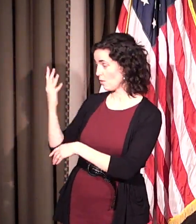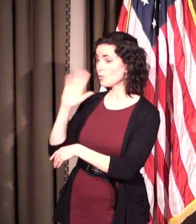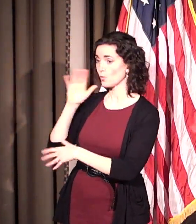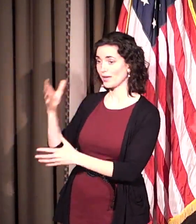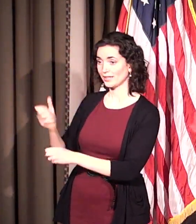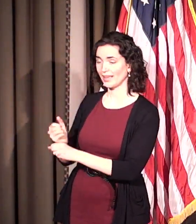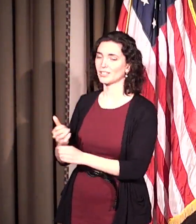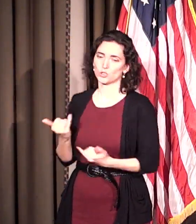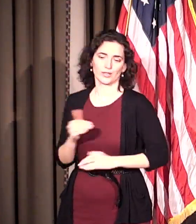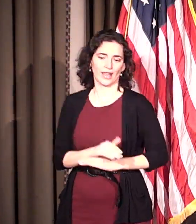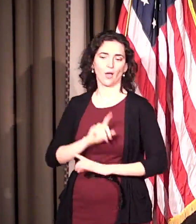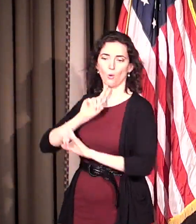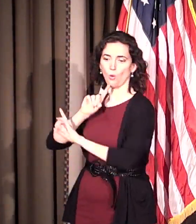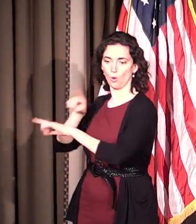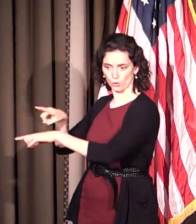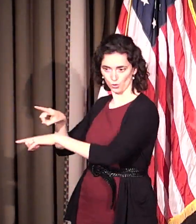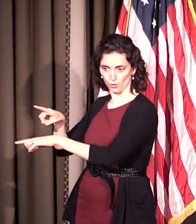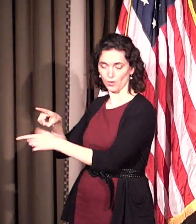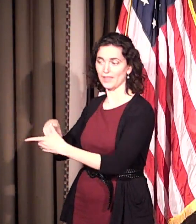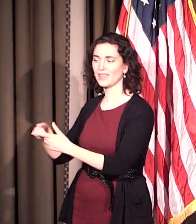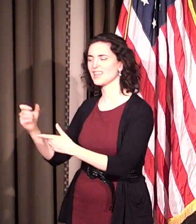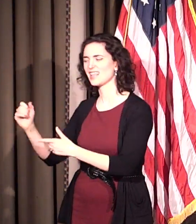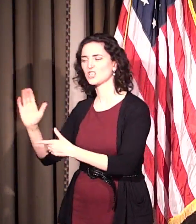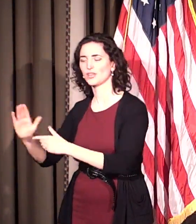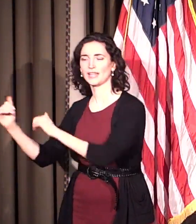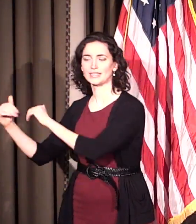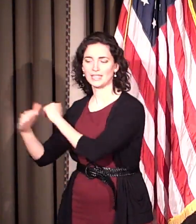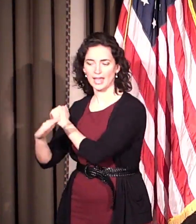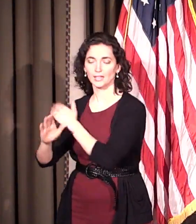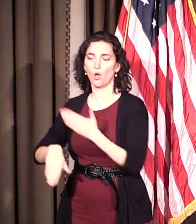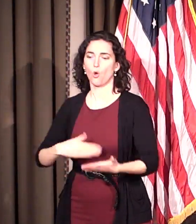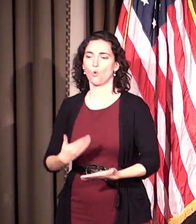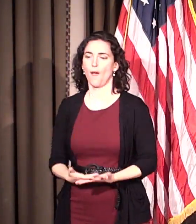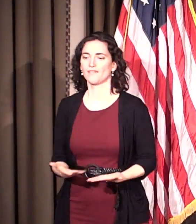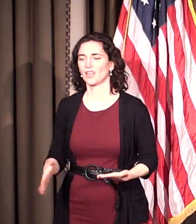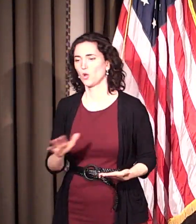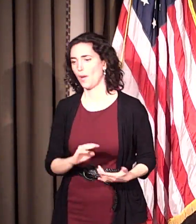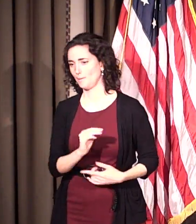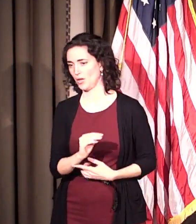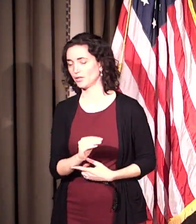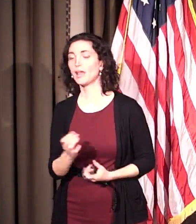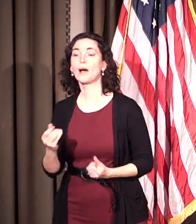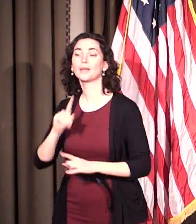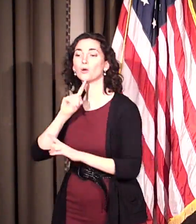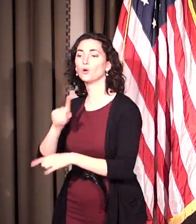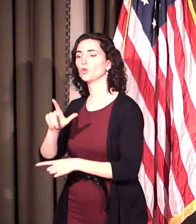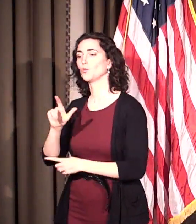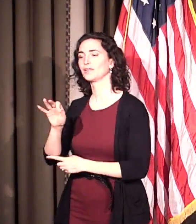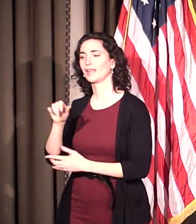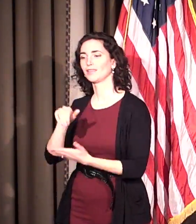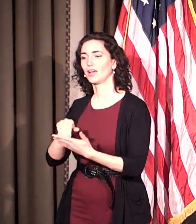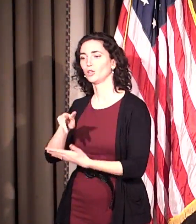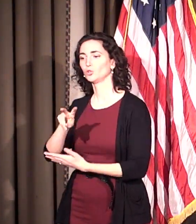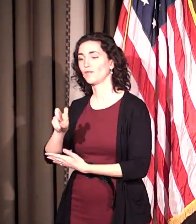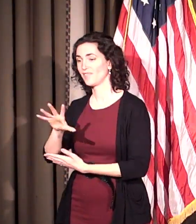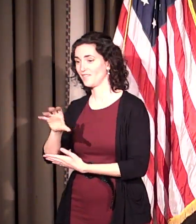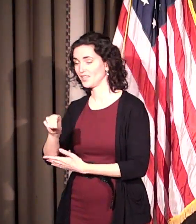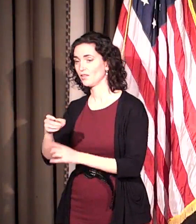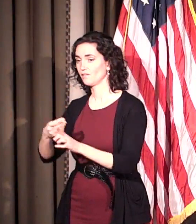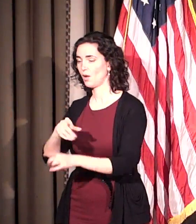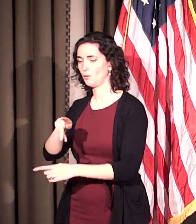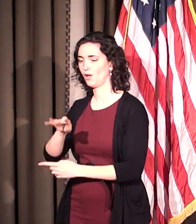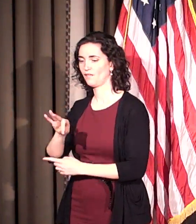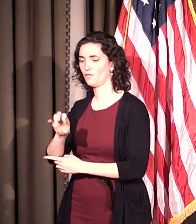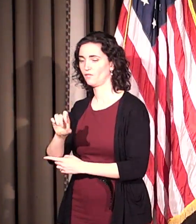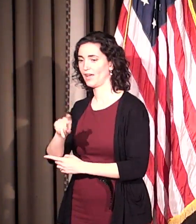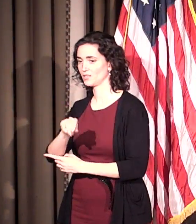it'll begin to ship over the weekend for arrivals starting on Monday, will be 29,250 doses of Pfizer. That